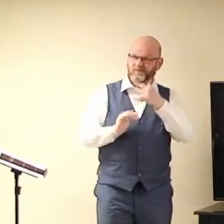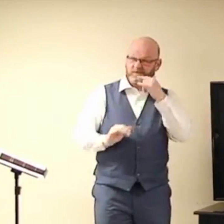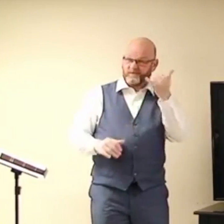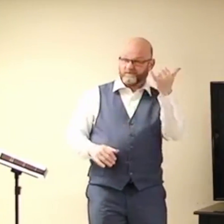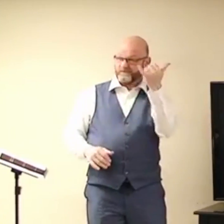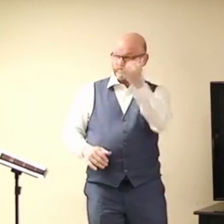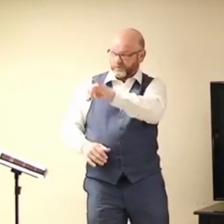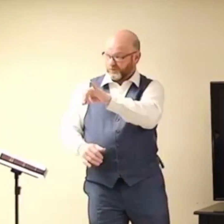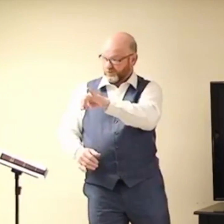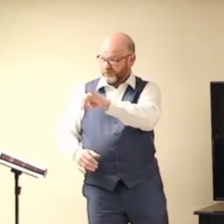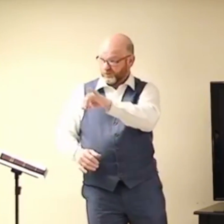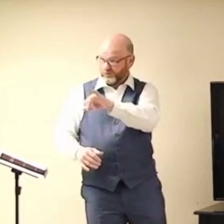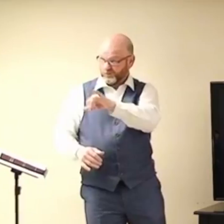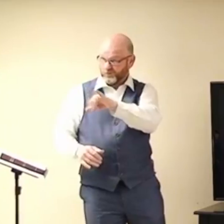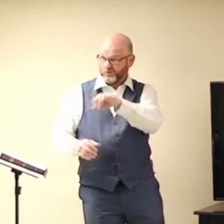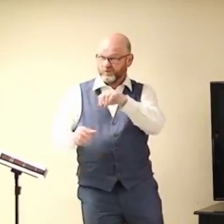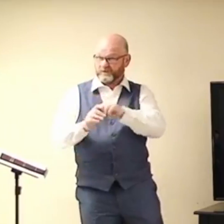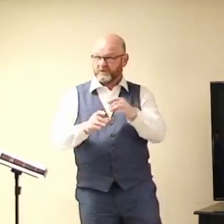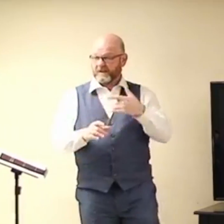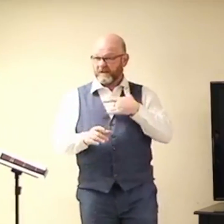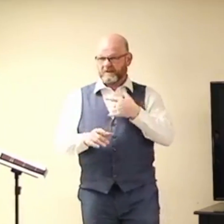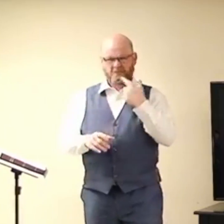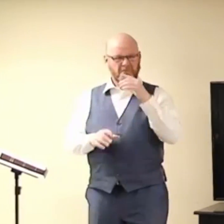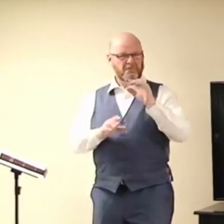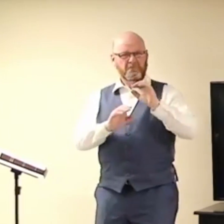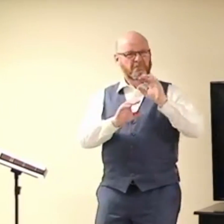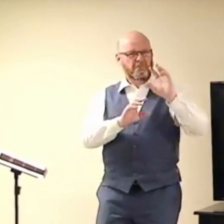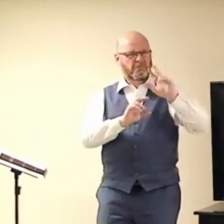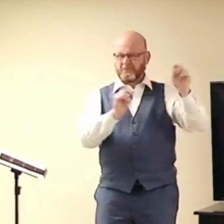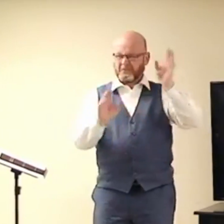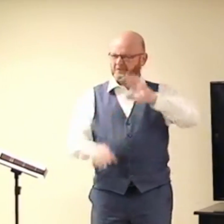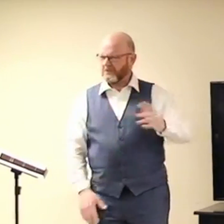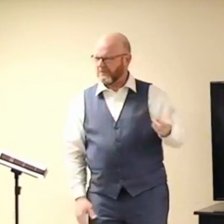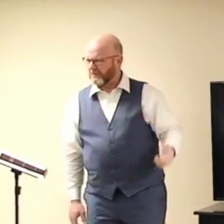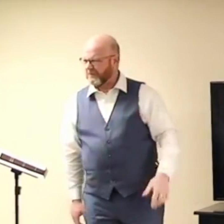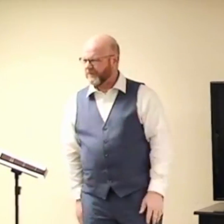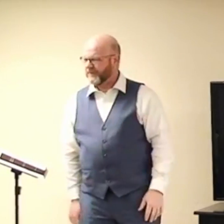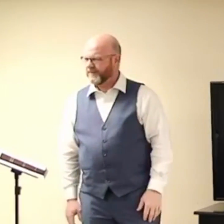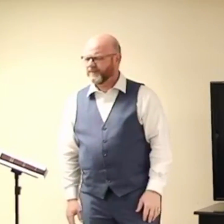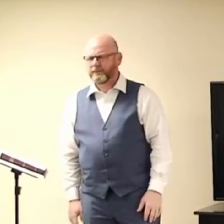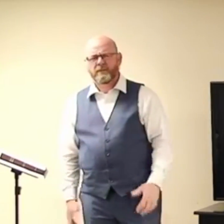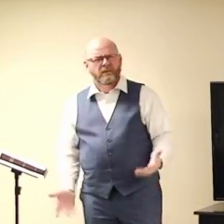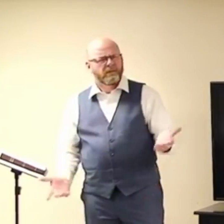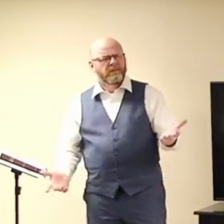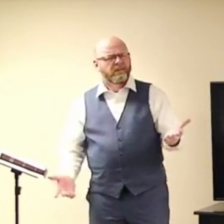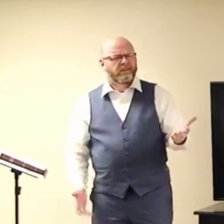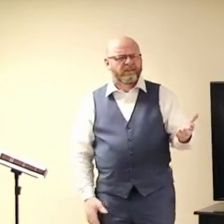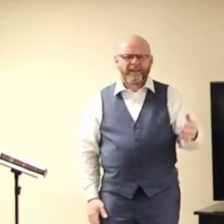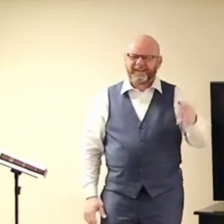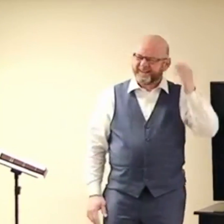says, only the fool says in his heart, there is no God.